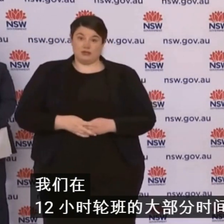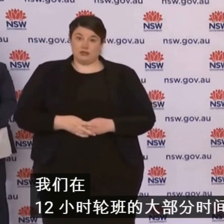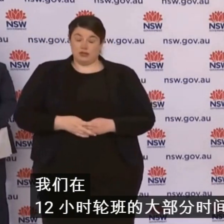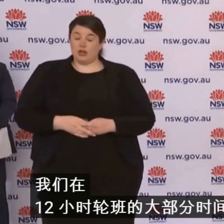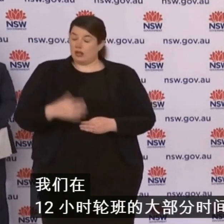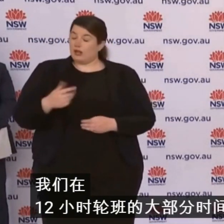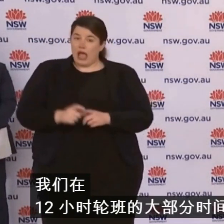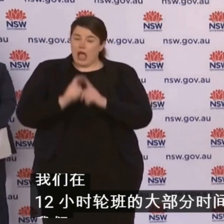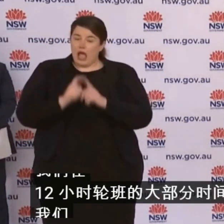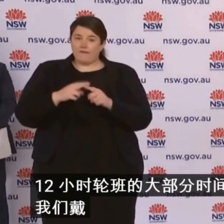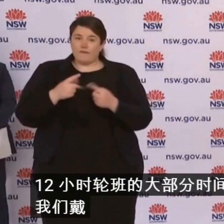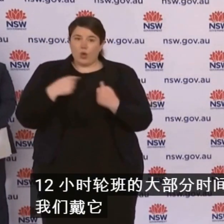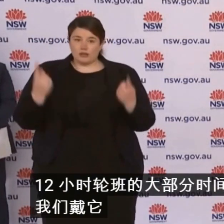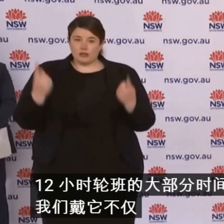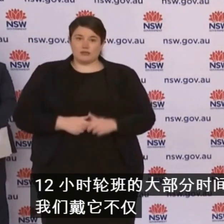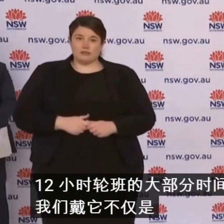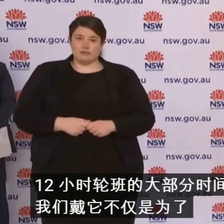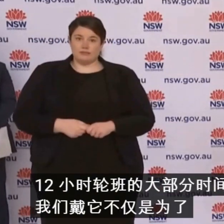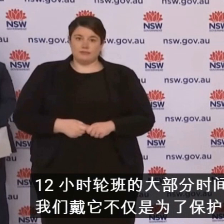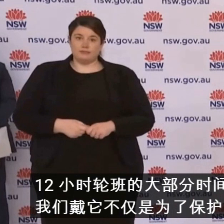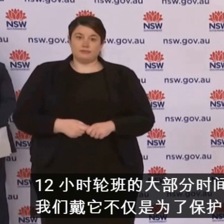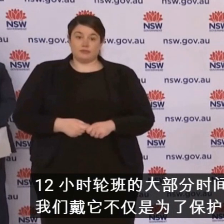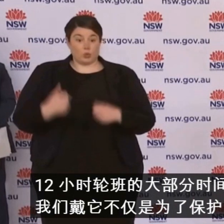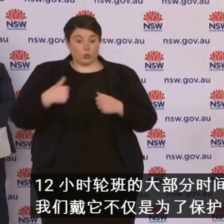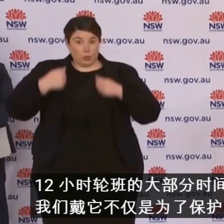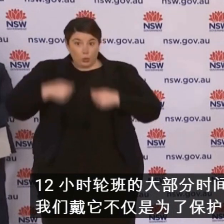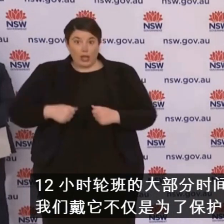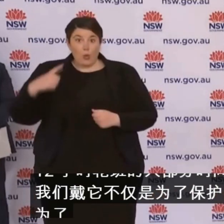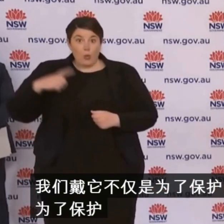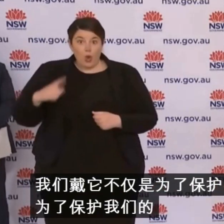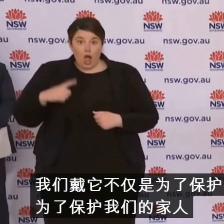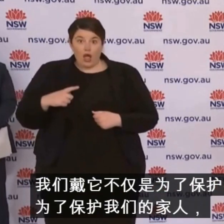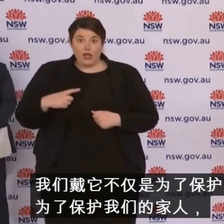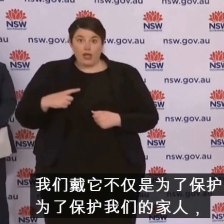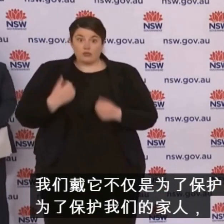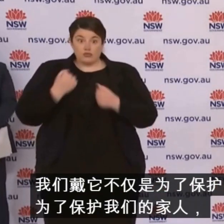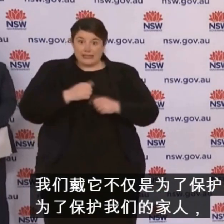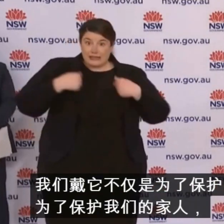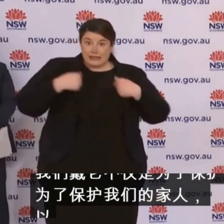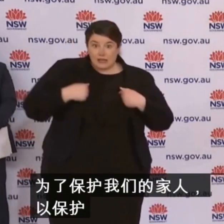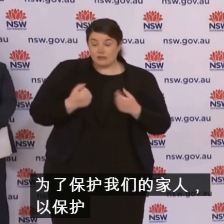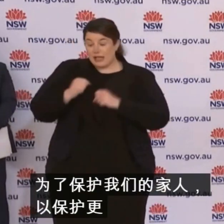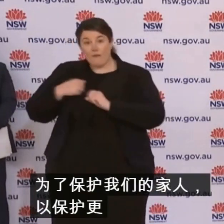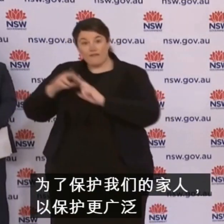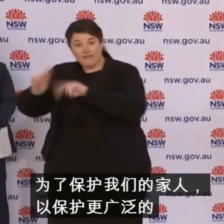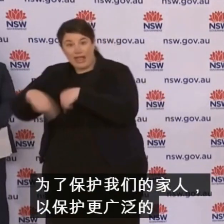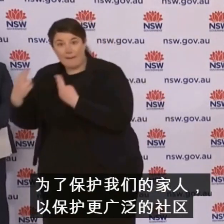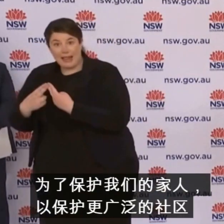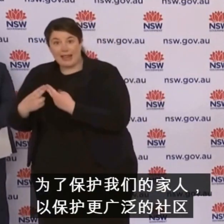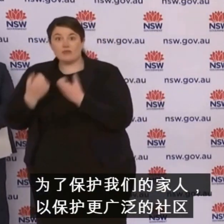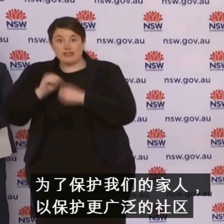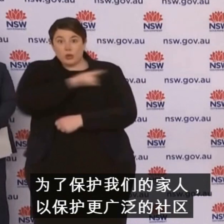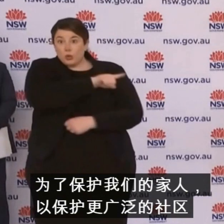its toll. We wear this to not only protect us, but to protect our family, to protect the